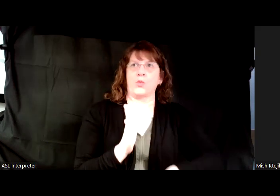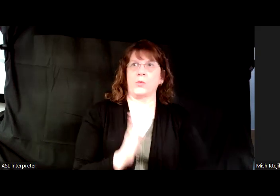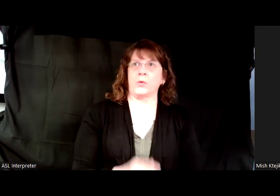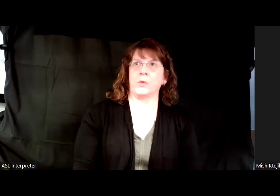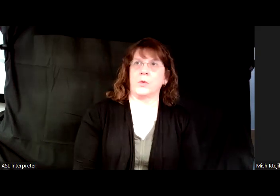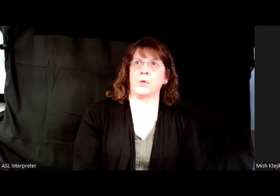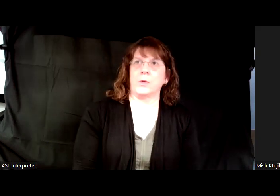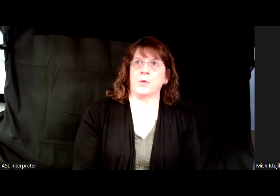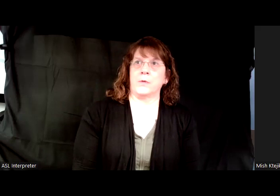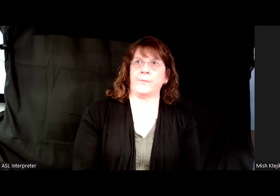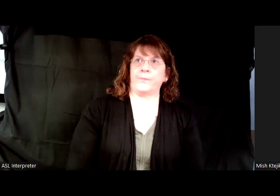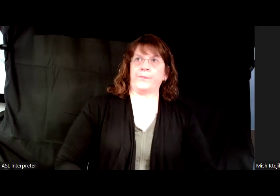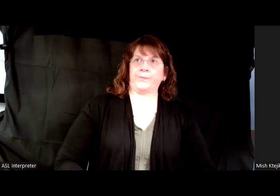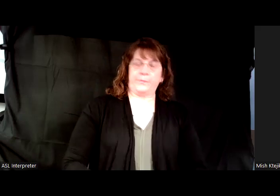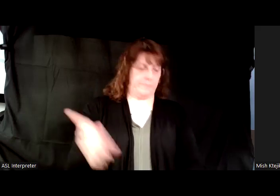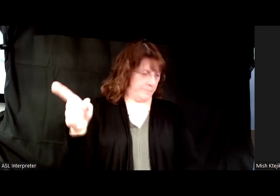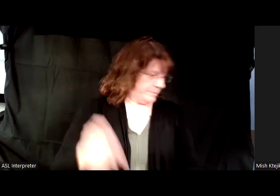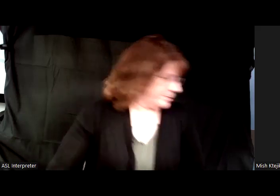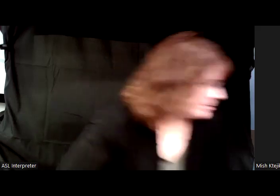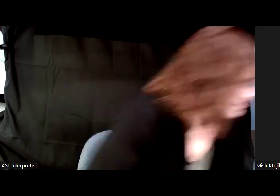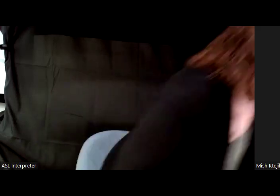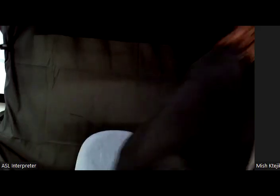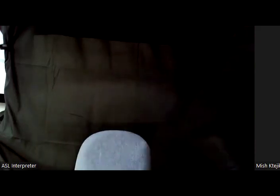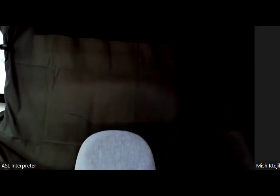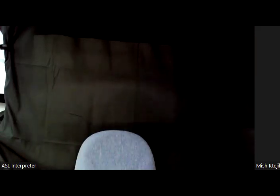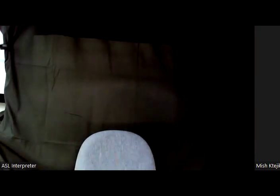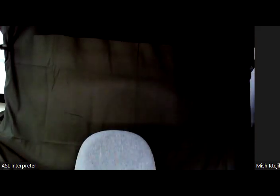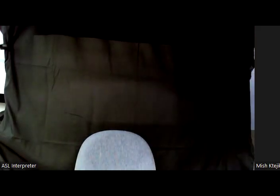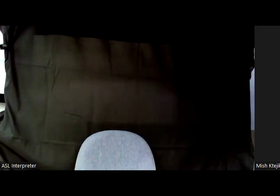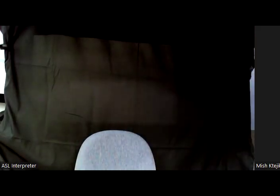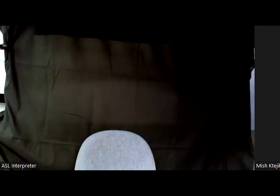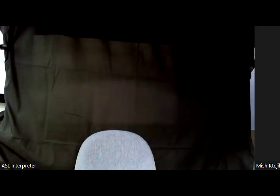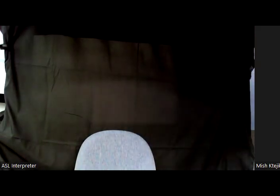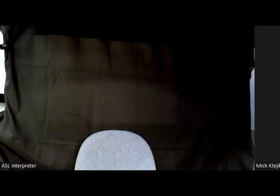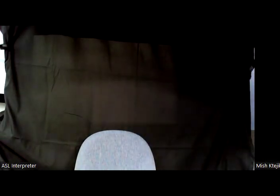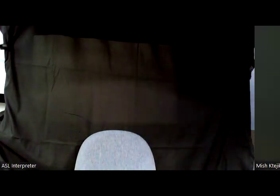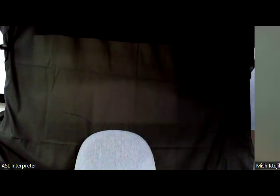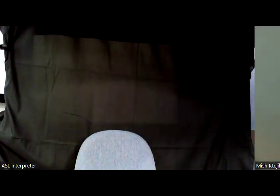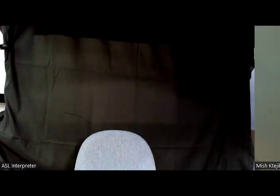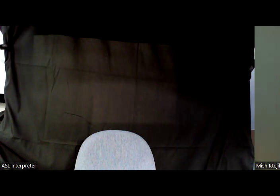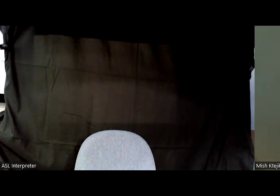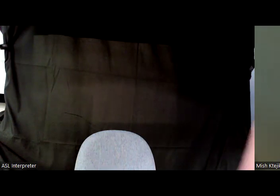from? It's my understanding of, I need to come on.